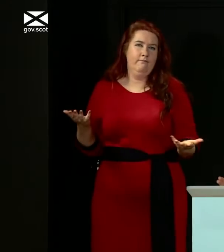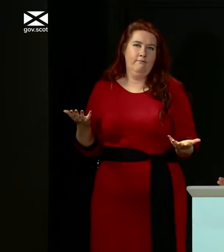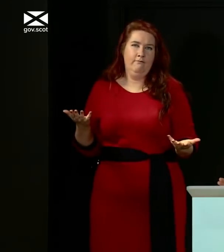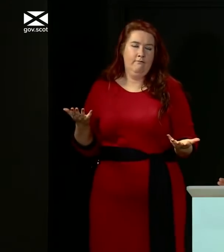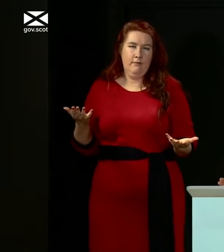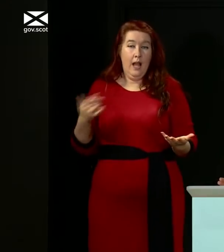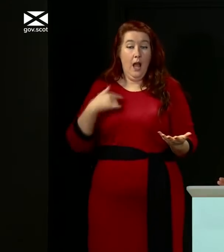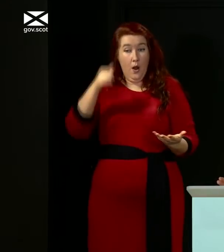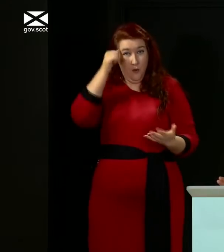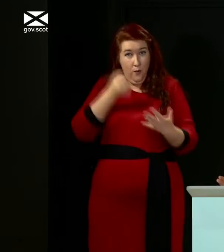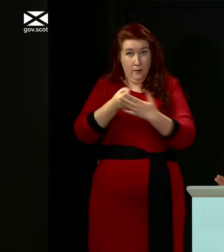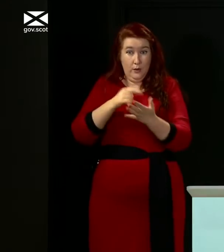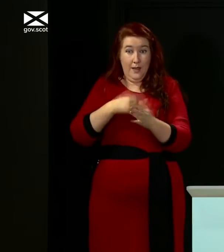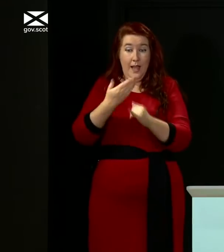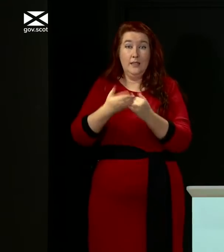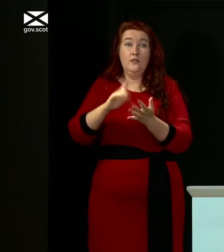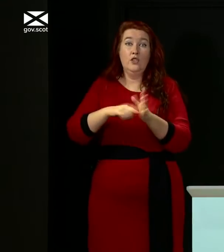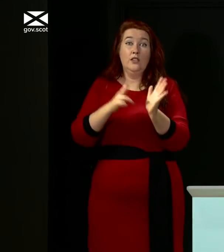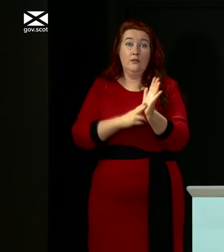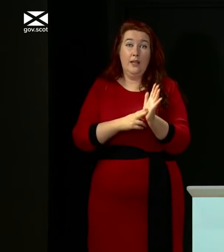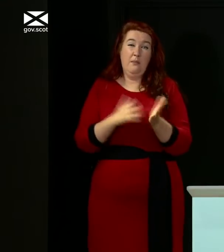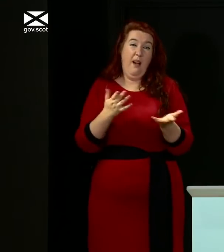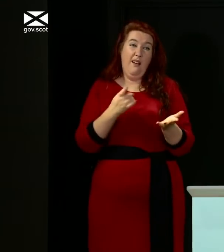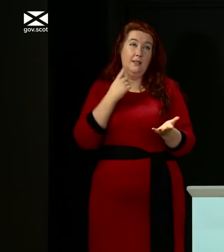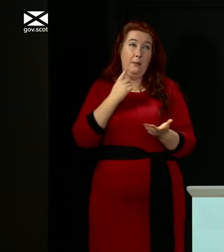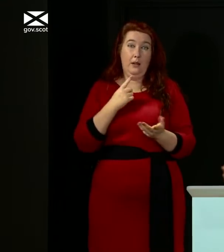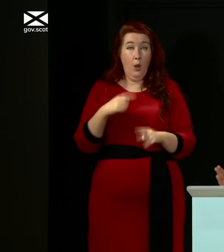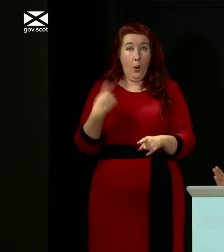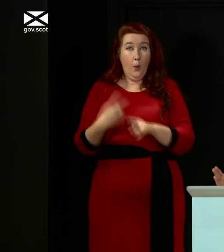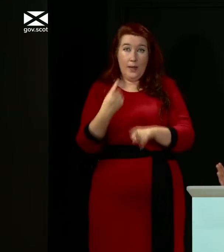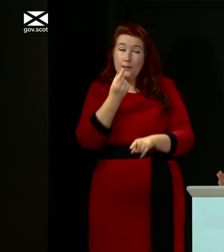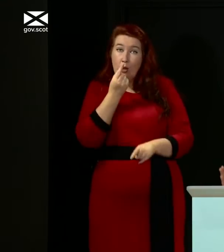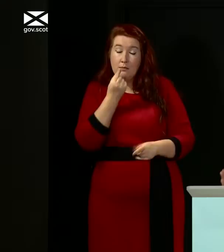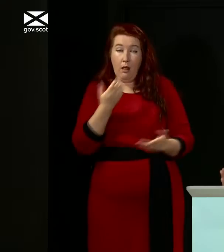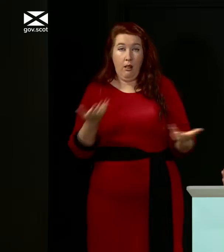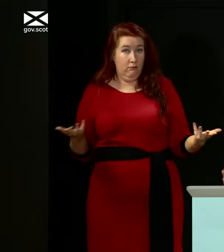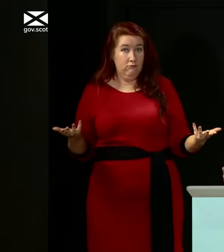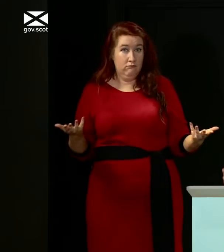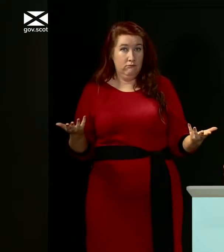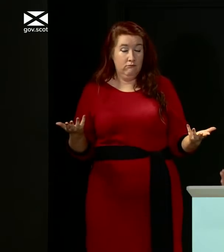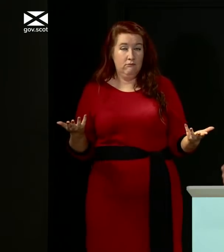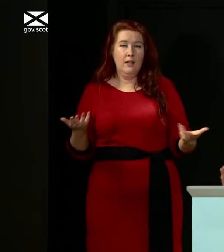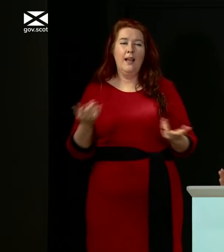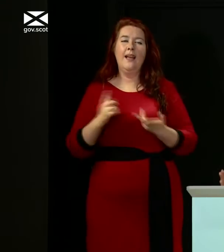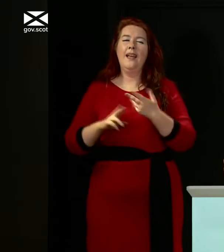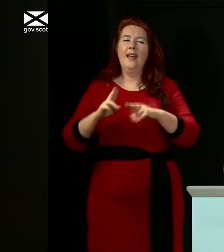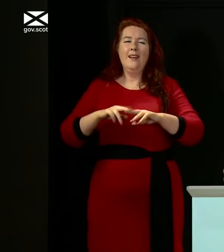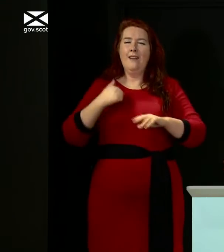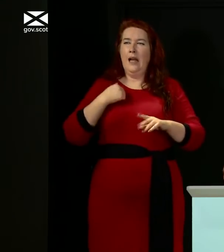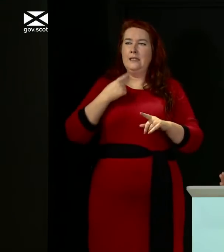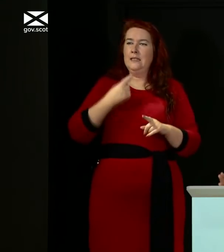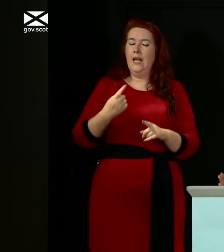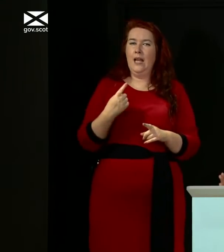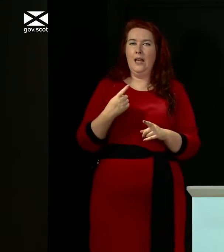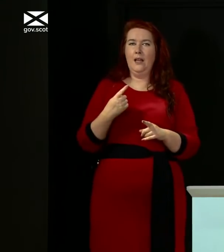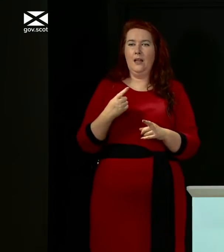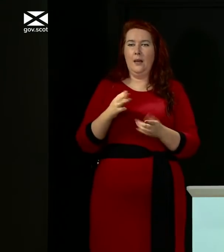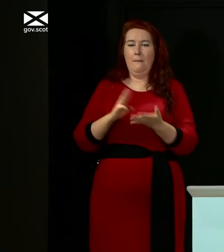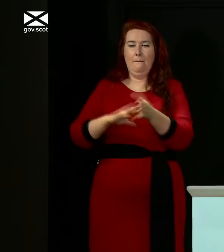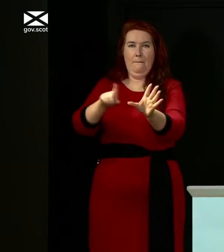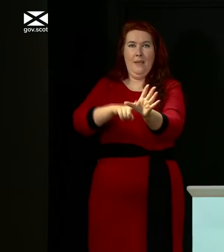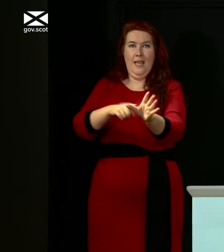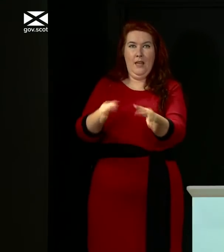the simple answer to the question, as quickly as possible. But to start now with any definition, to bring that May